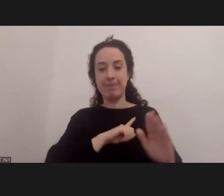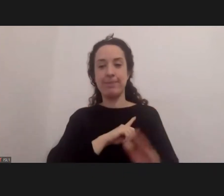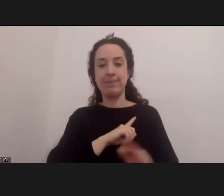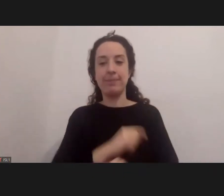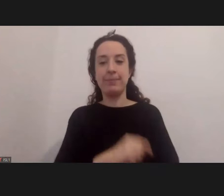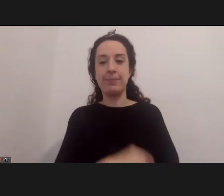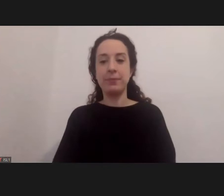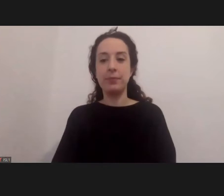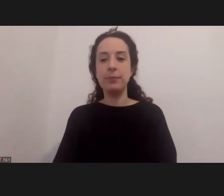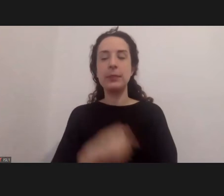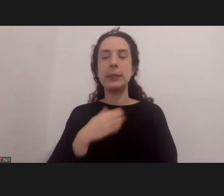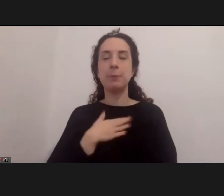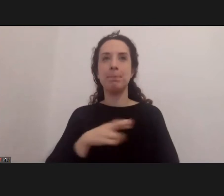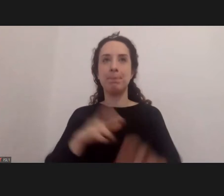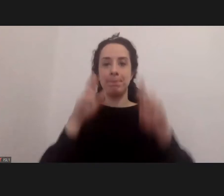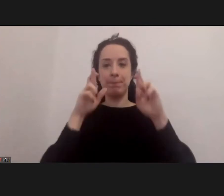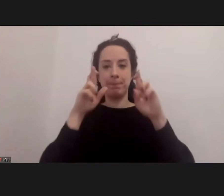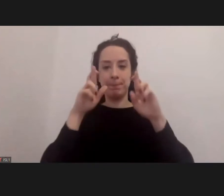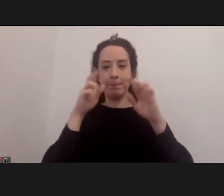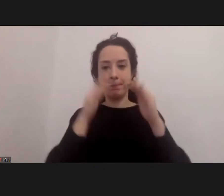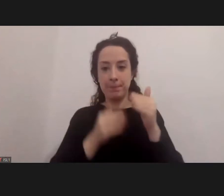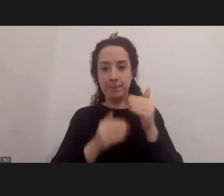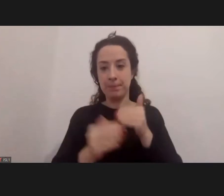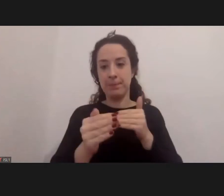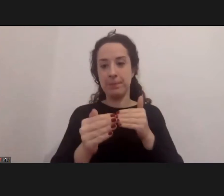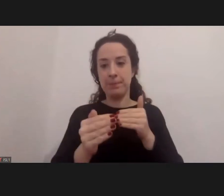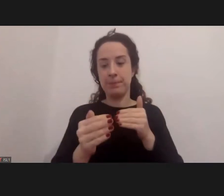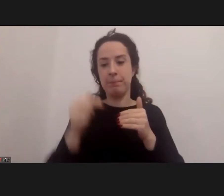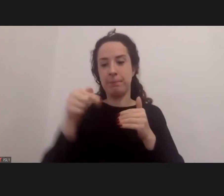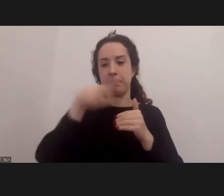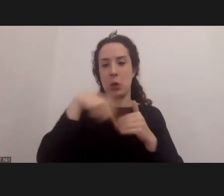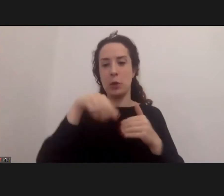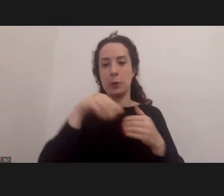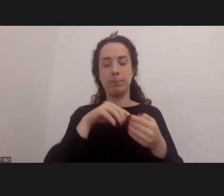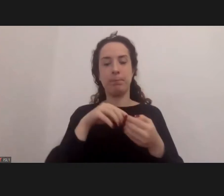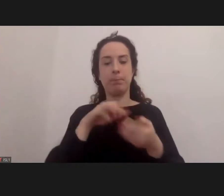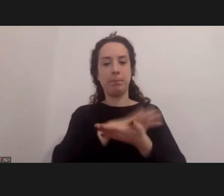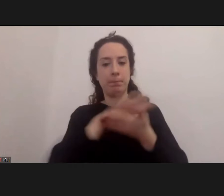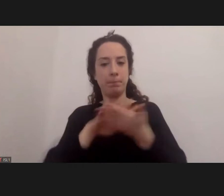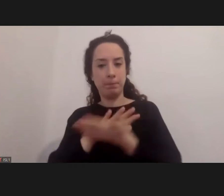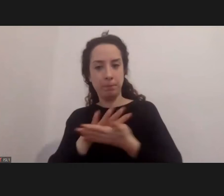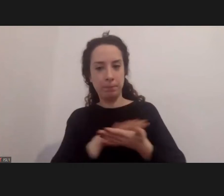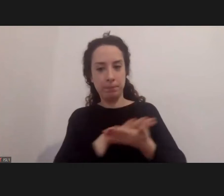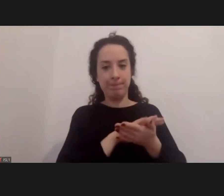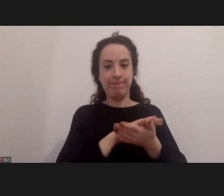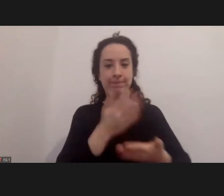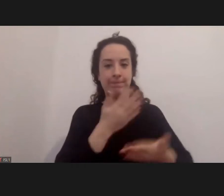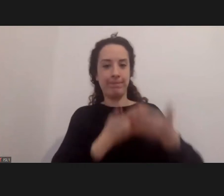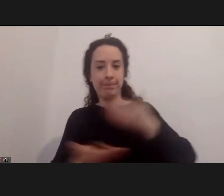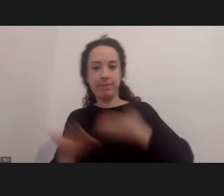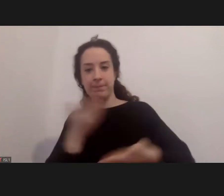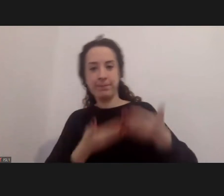look forward to the meeting today, to the exchanges today, and I wish you an